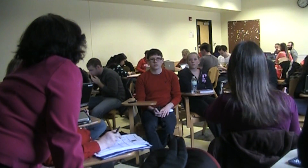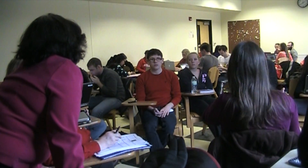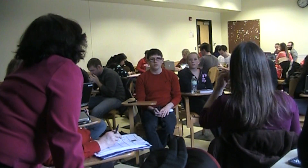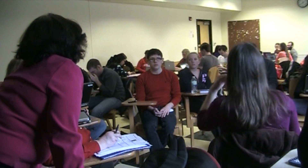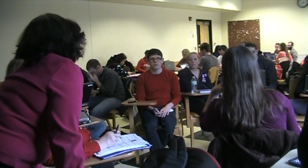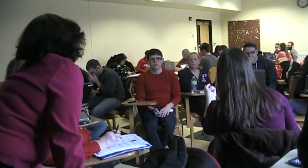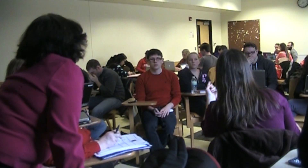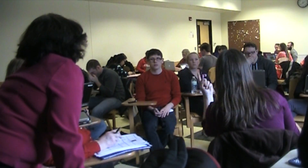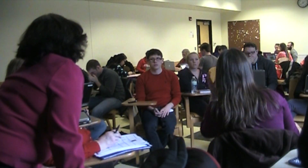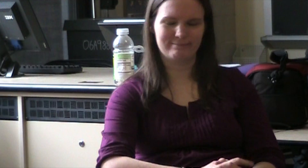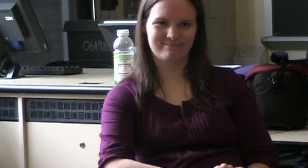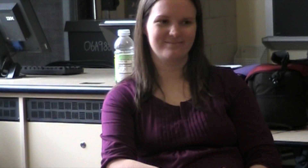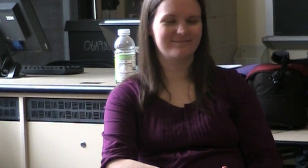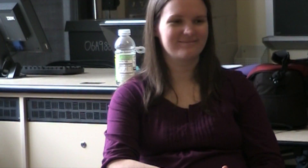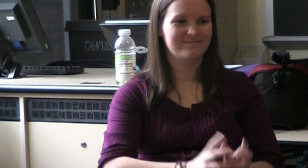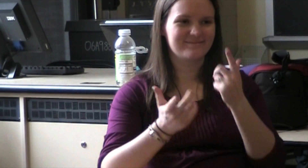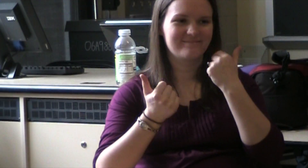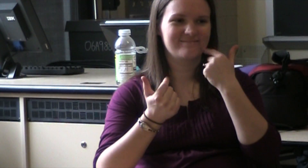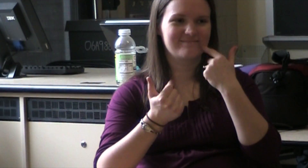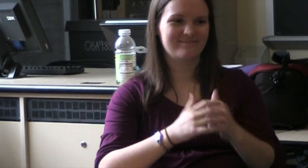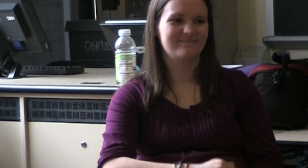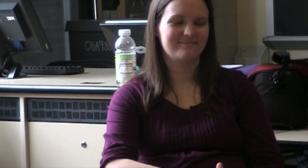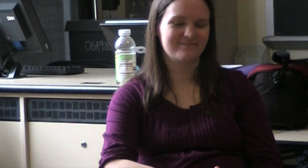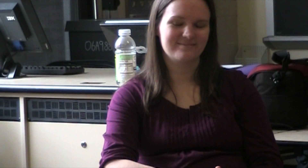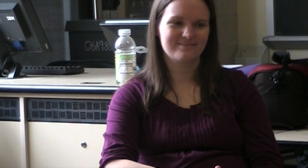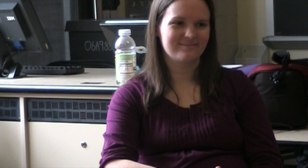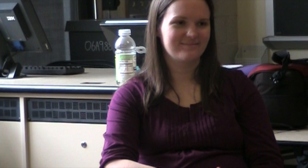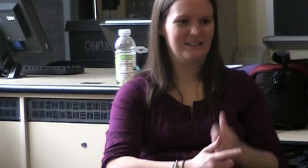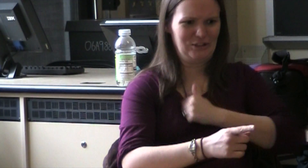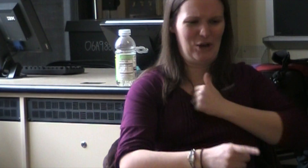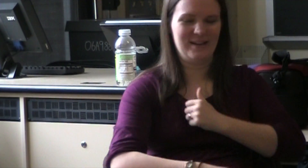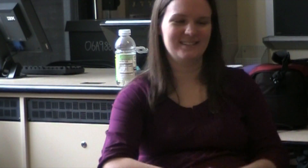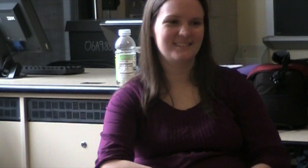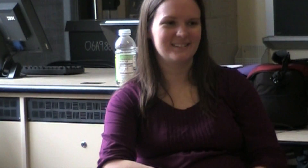it's important to build that relationship at the beginning and make sure they know who we are and what we're doing,